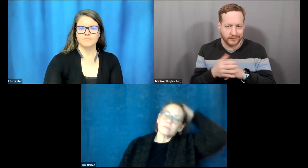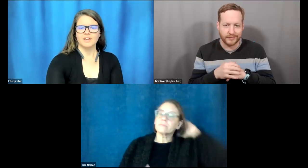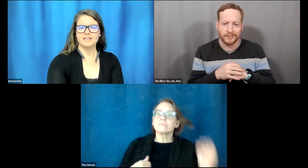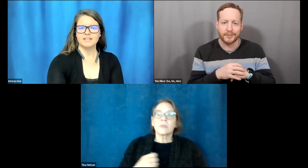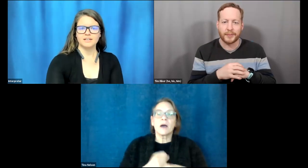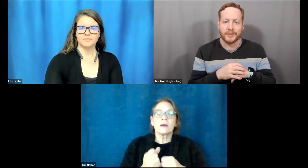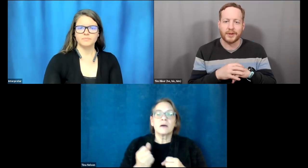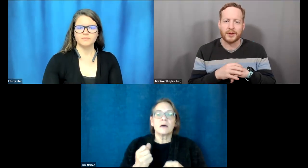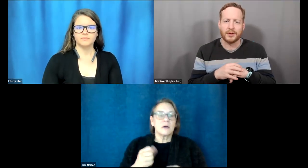Hi, Tina.